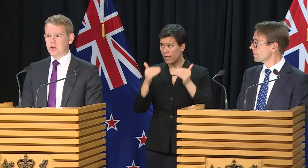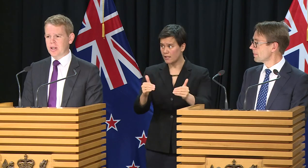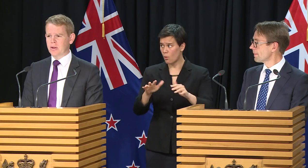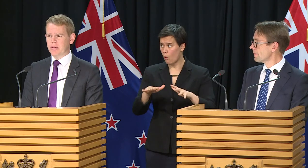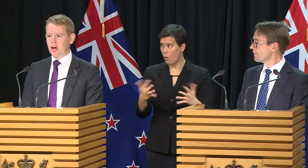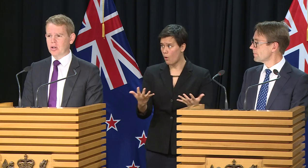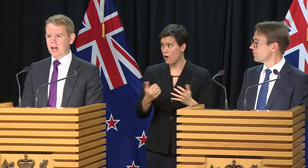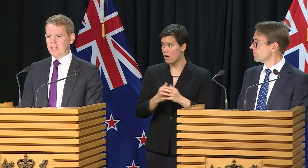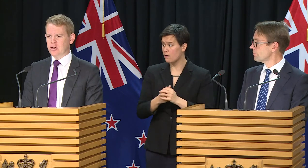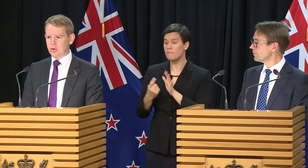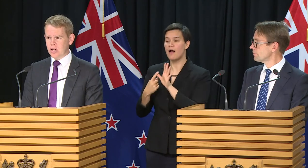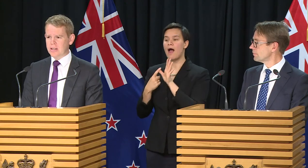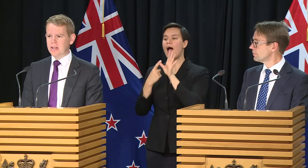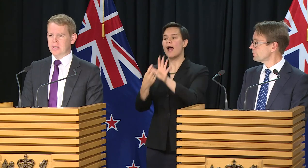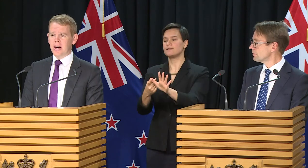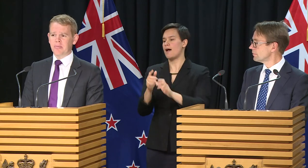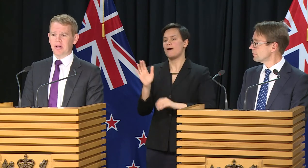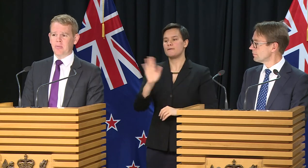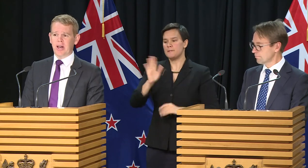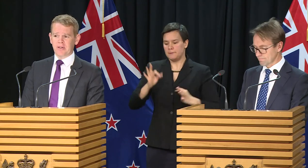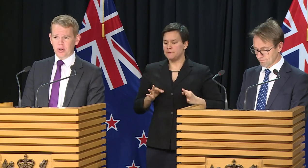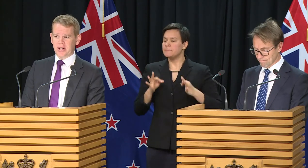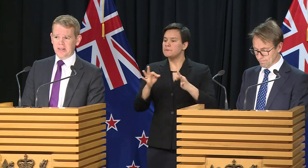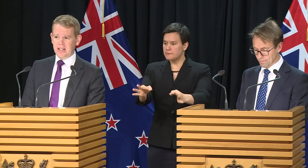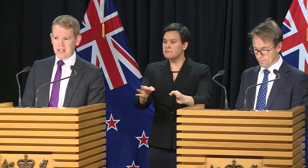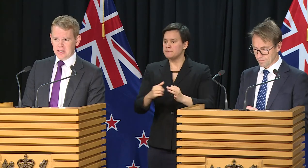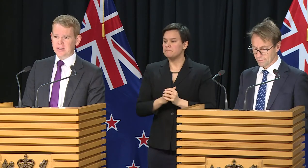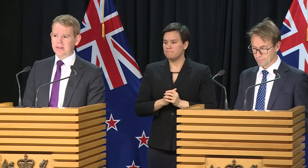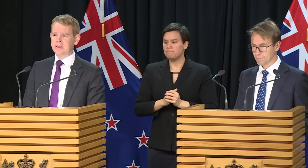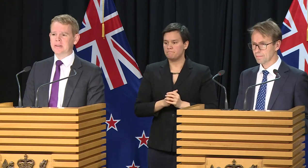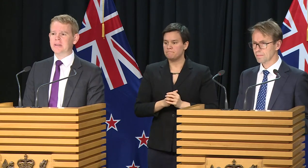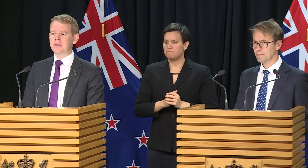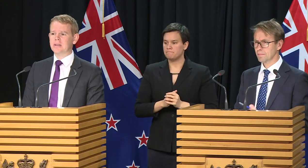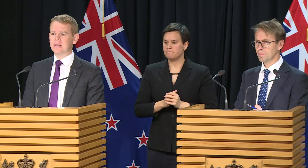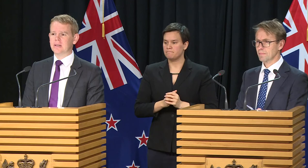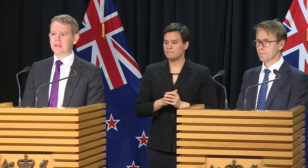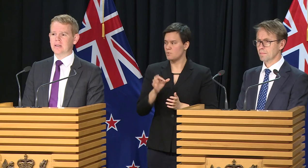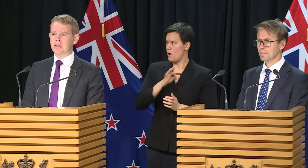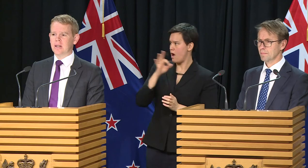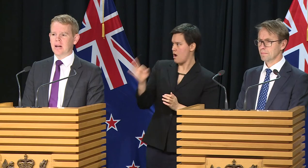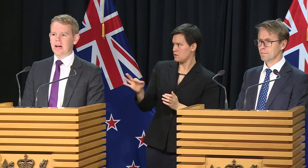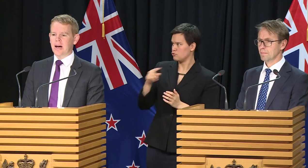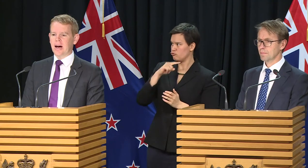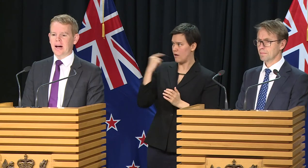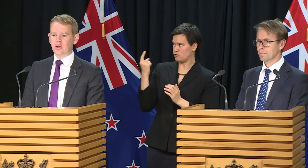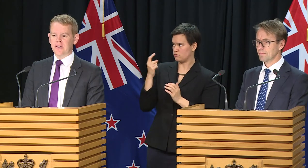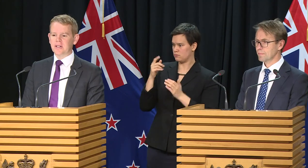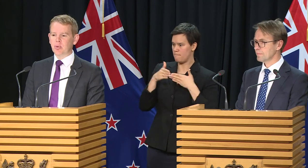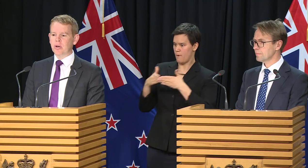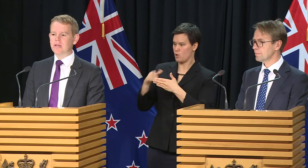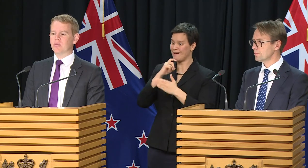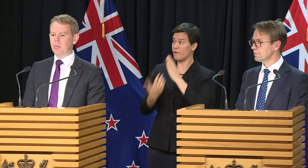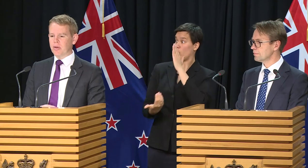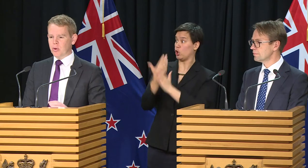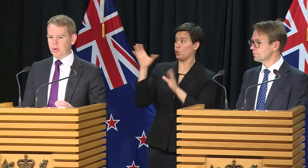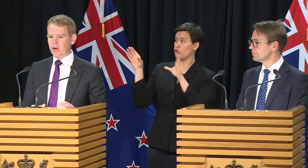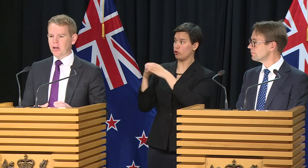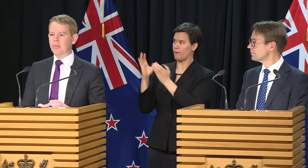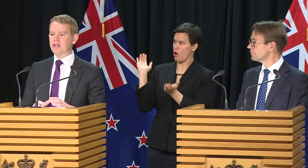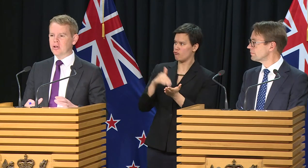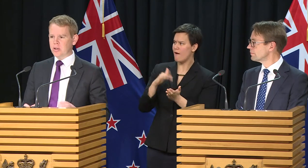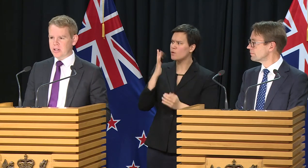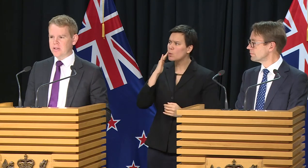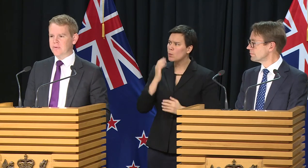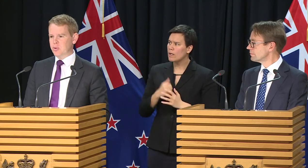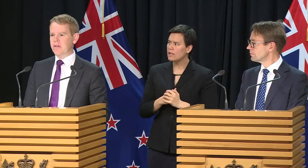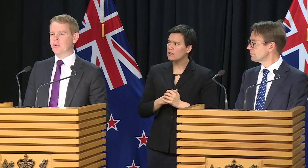flight until we give them the okay to do that, and we have not done that yet. So what sort of time frame are you talking there? Look, at this point, we've got a